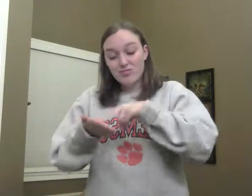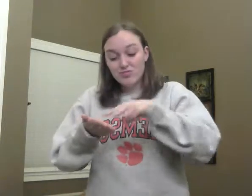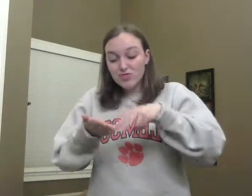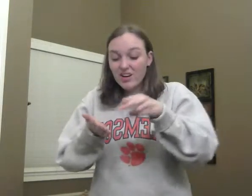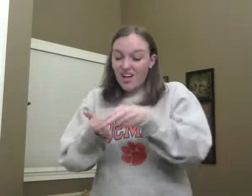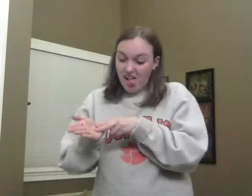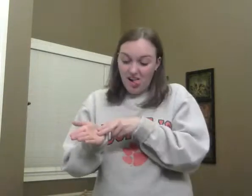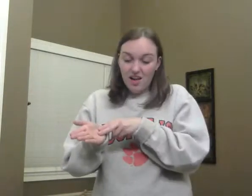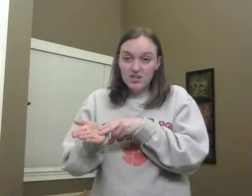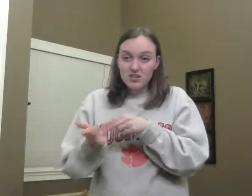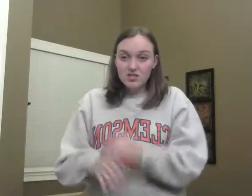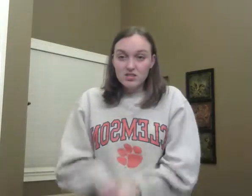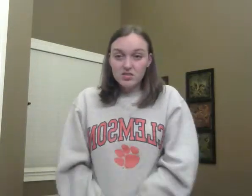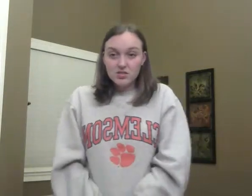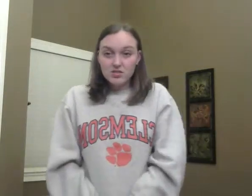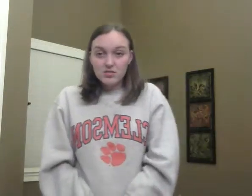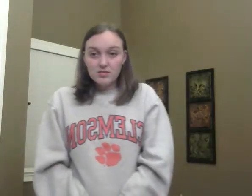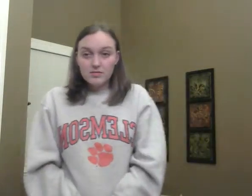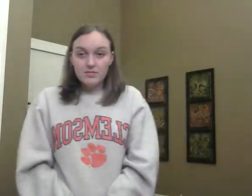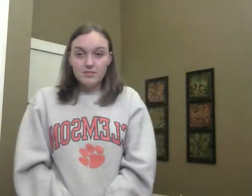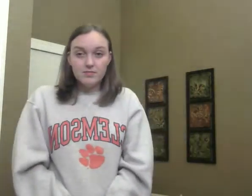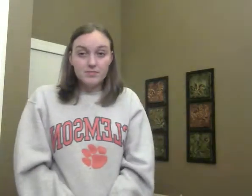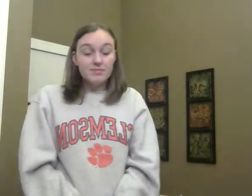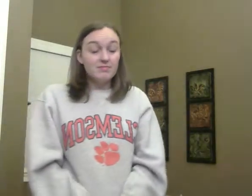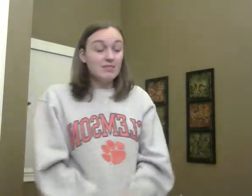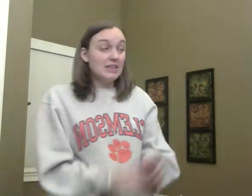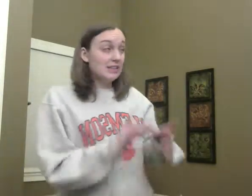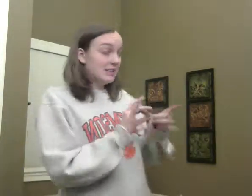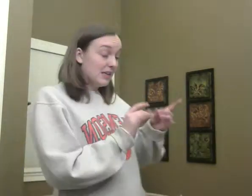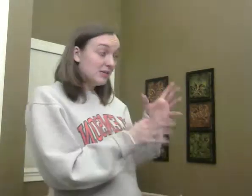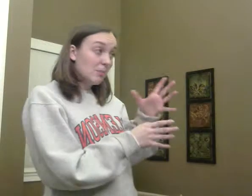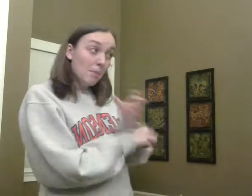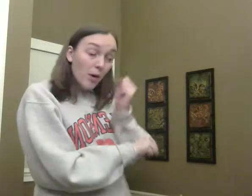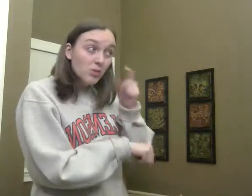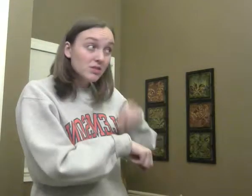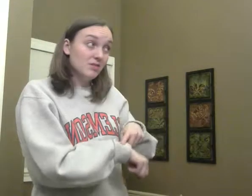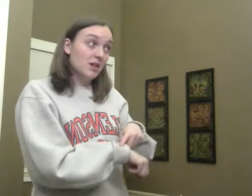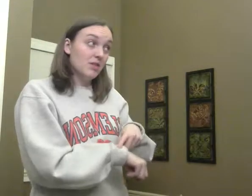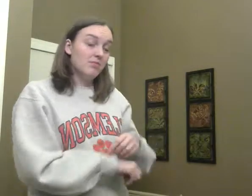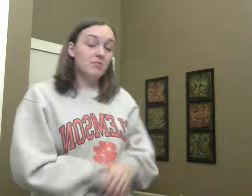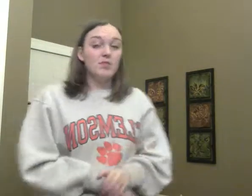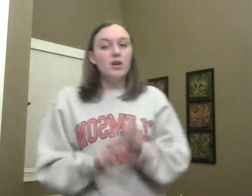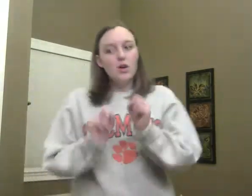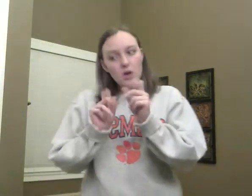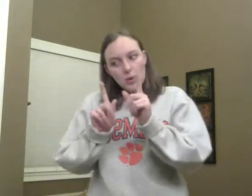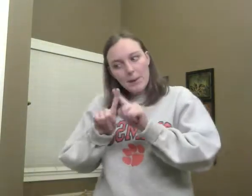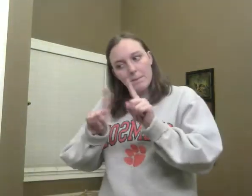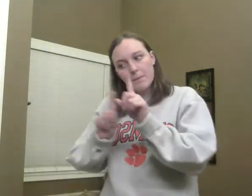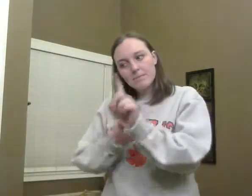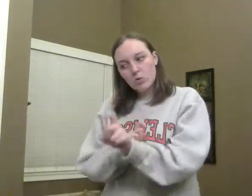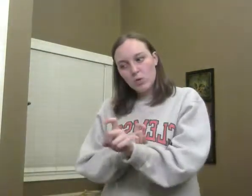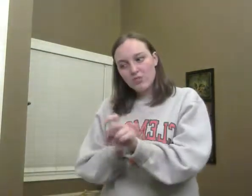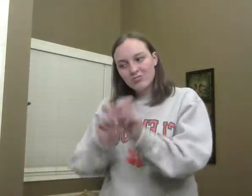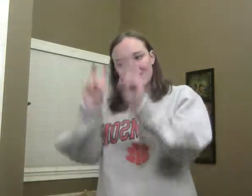it spends most of the time. It doesn't say. Okay, but the question is, look, since the title of the article is Water Striders, would you find a